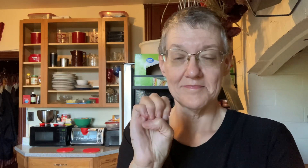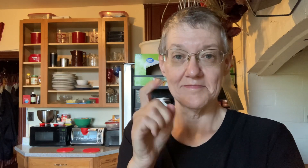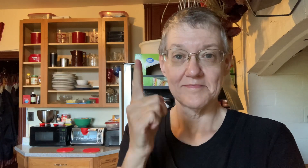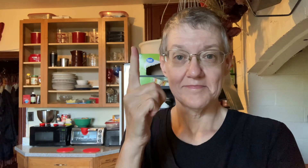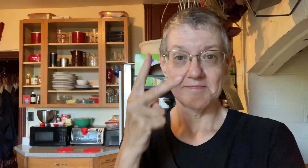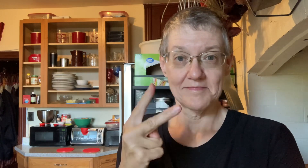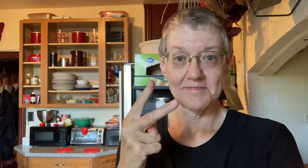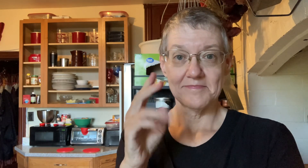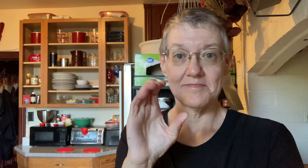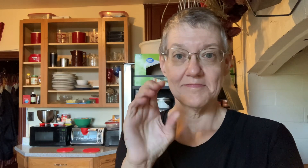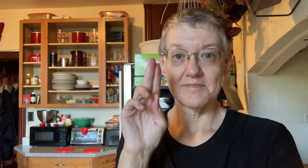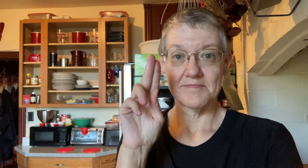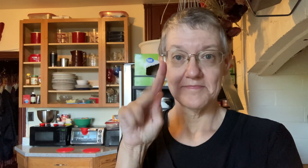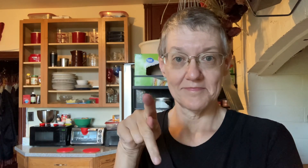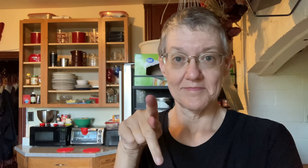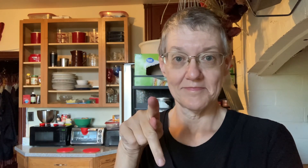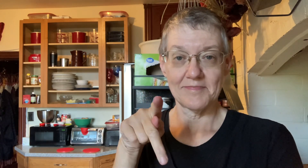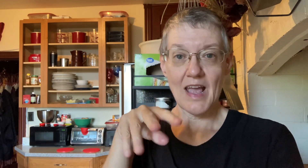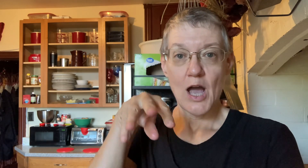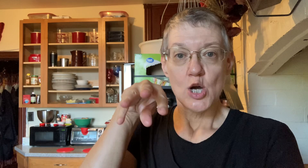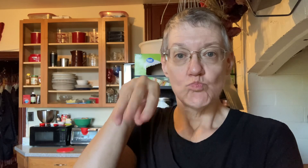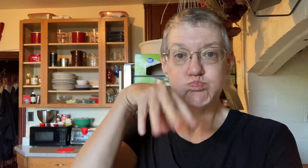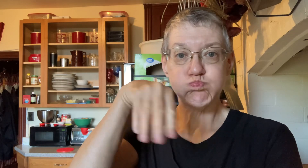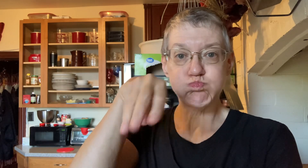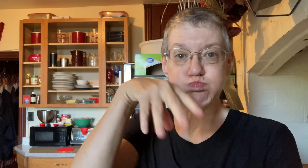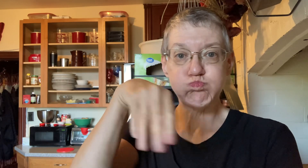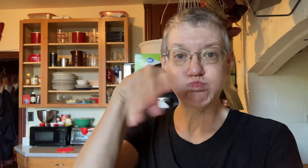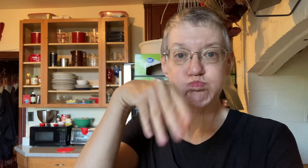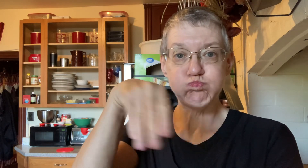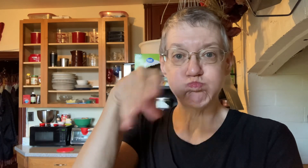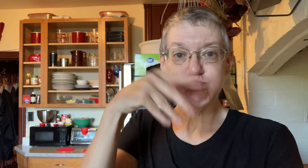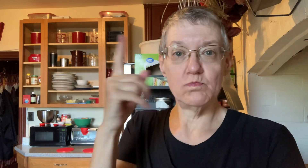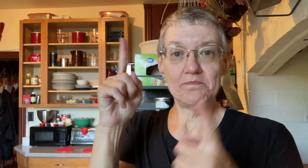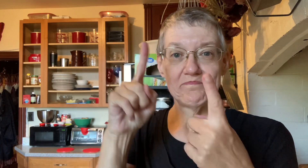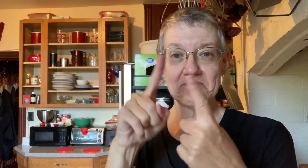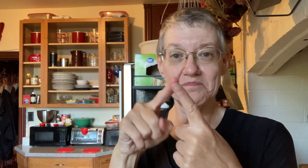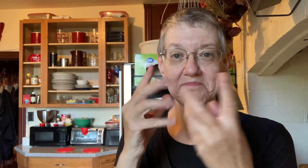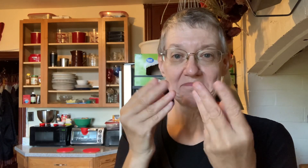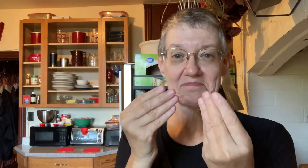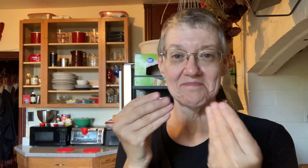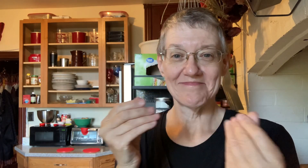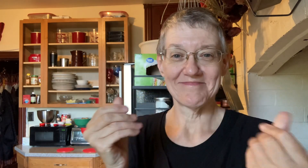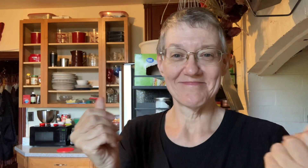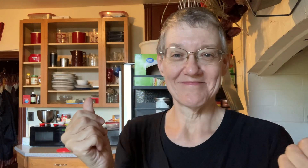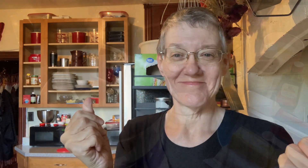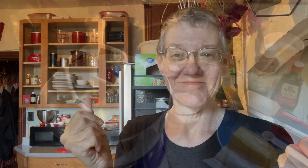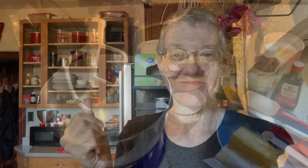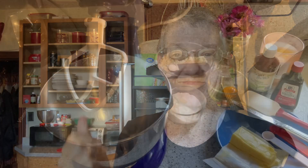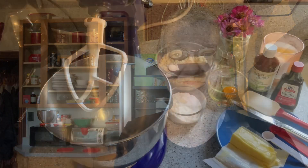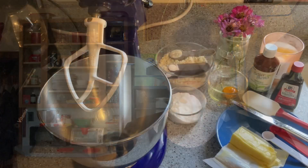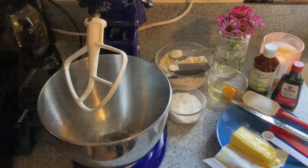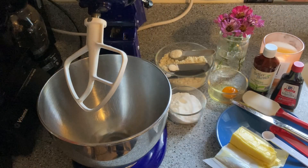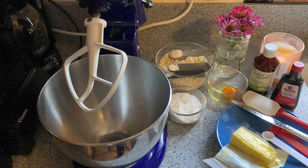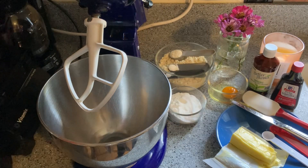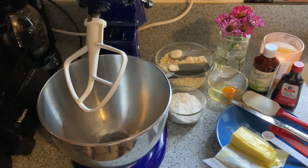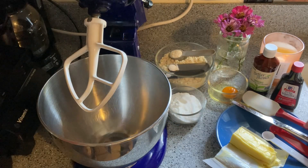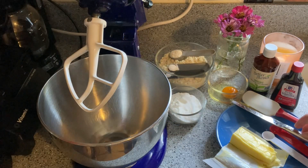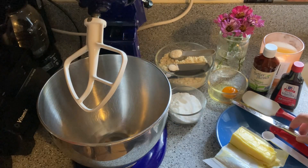and 1/2 cup of allulose. Beat them together well until they're smooth.